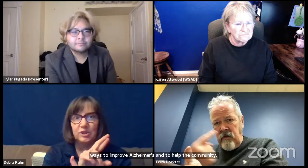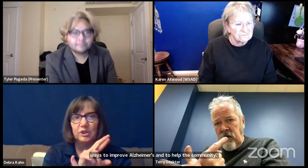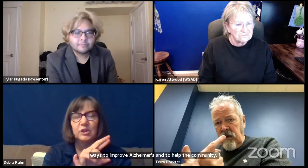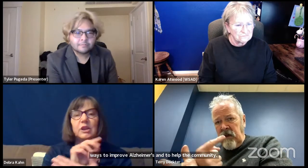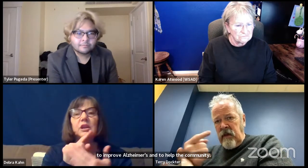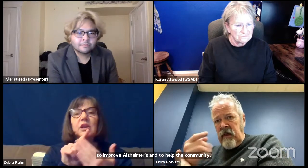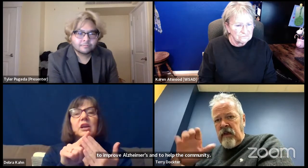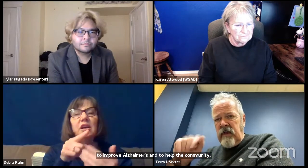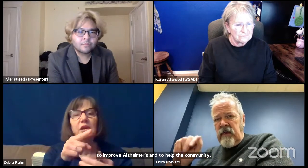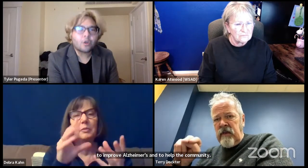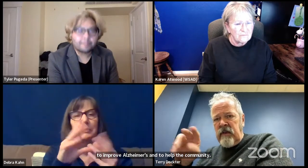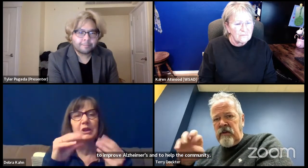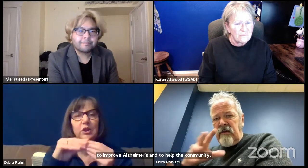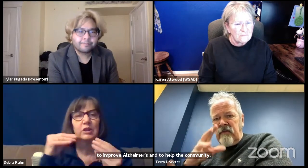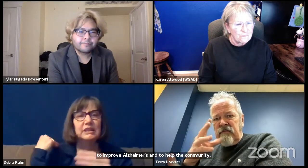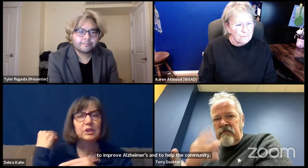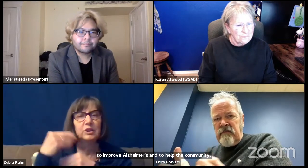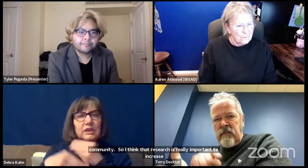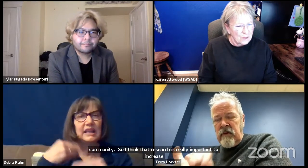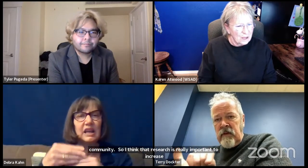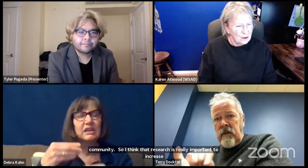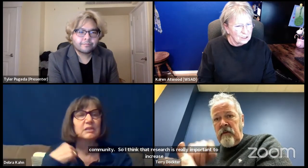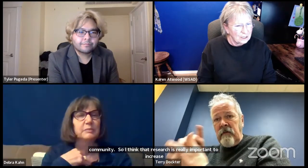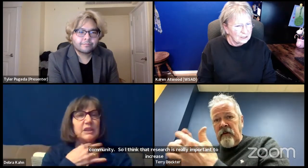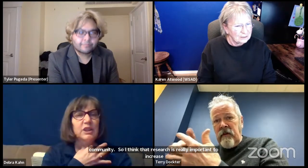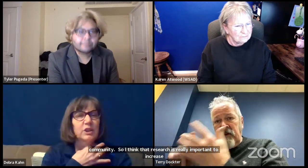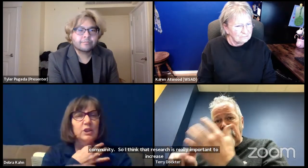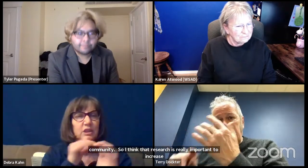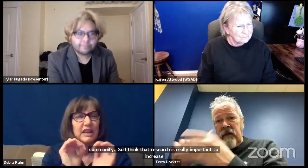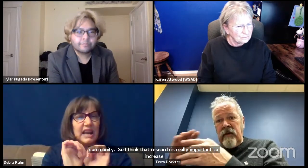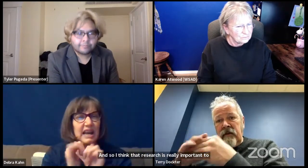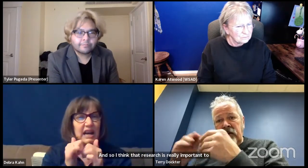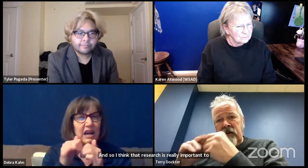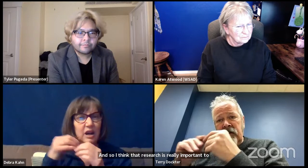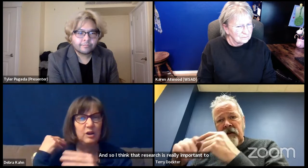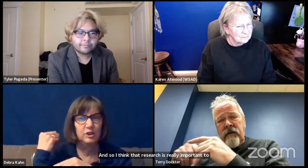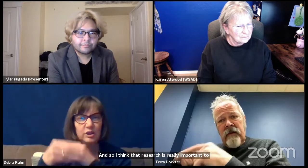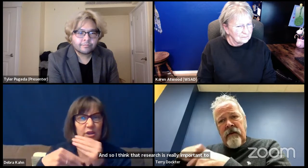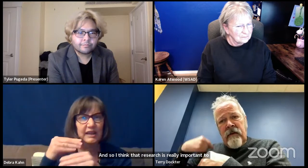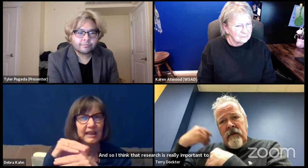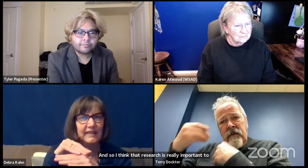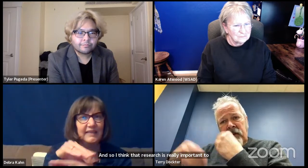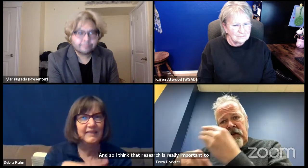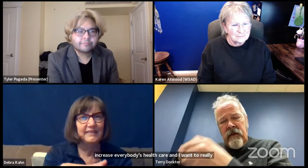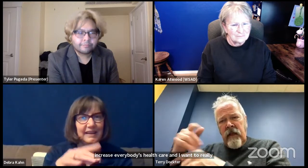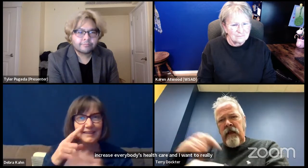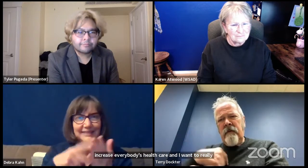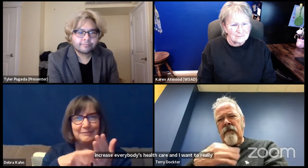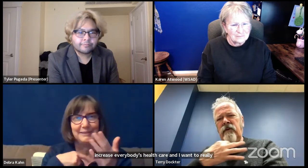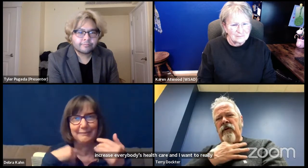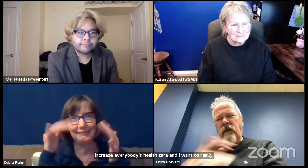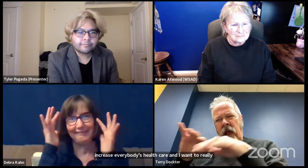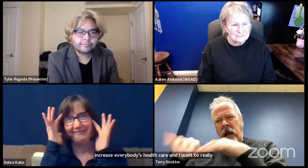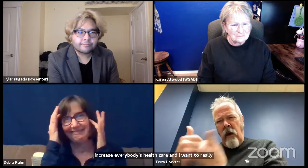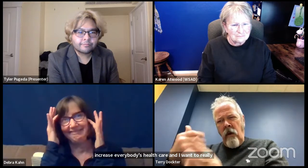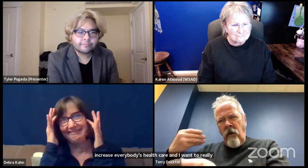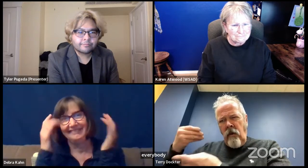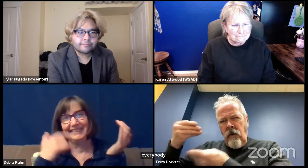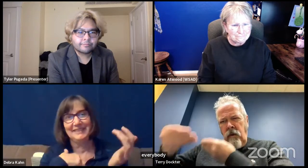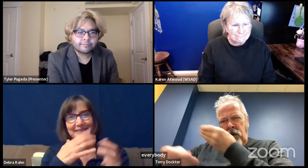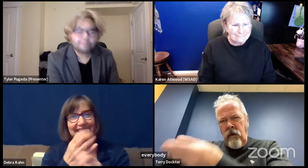and one has cancer, but 4 of them had dementia. And now when you talked about genetics, it raised a